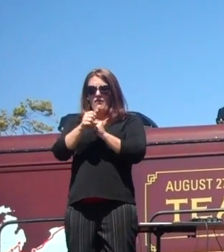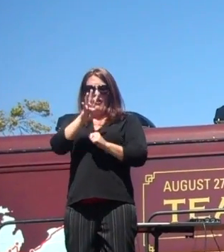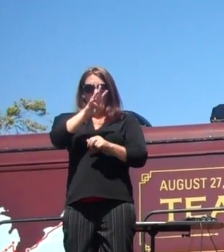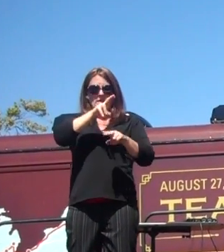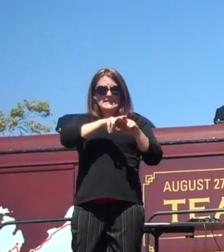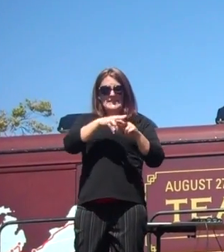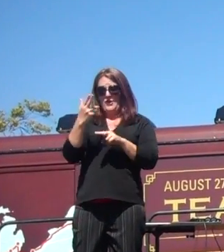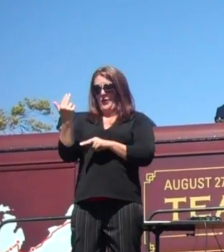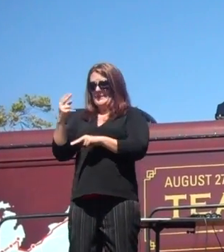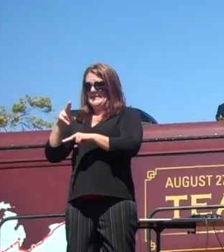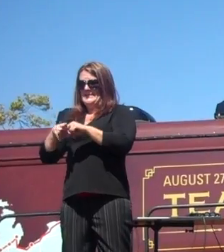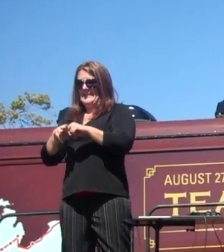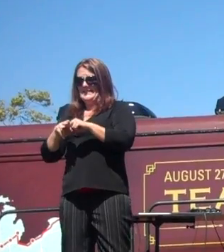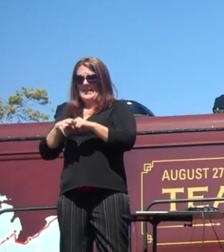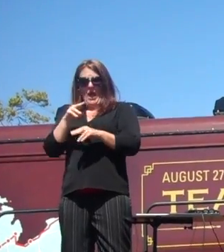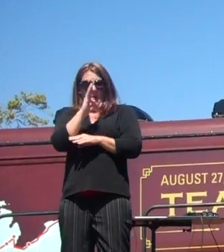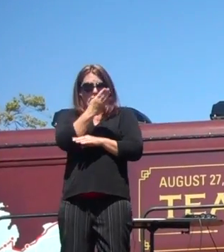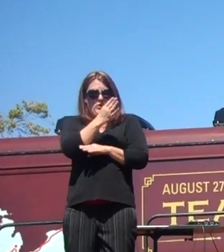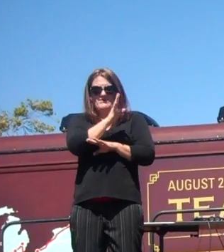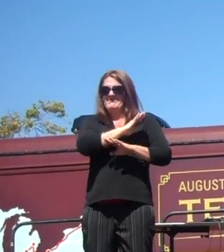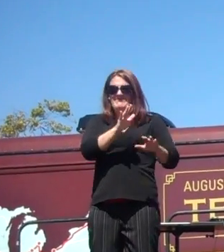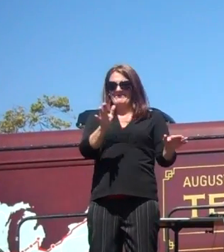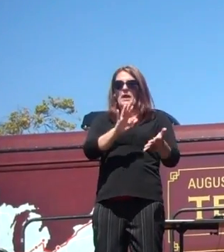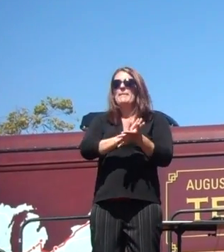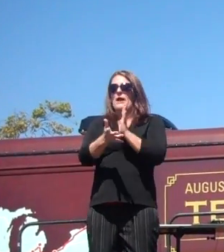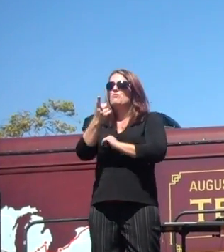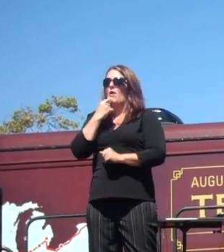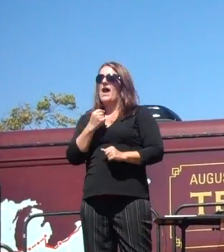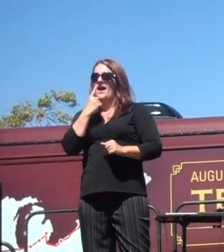13, from blue to red.